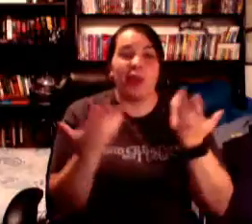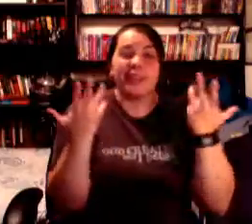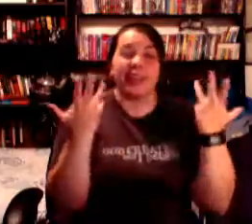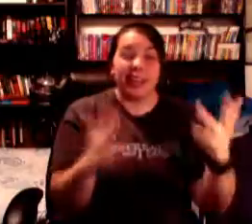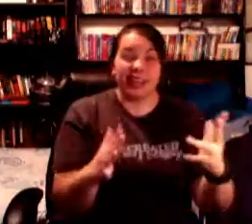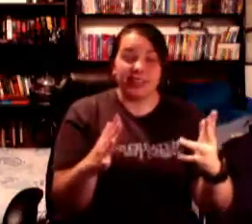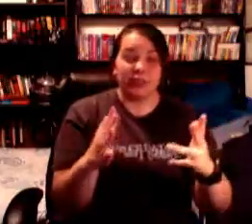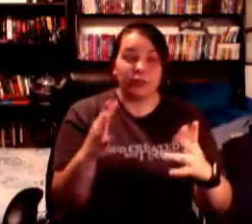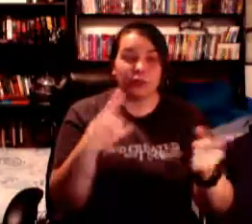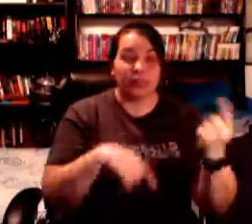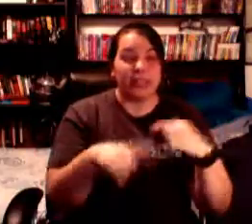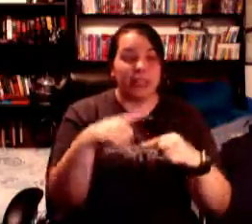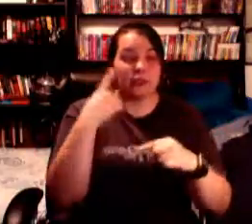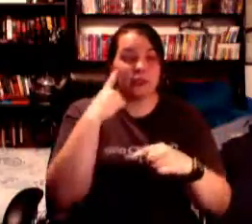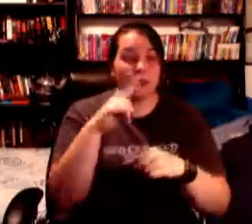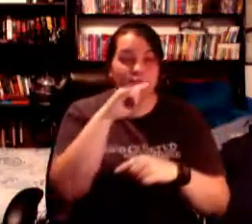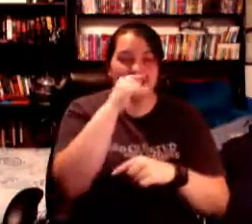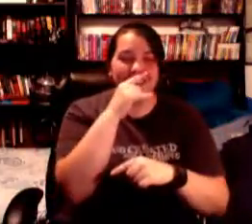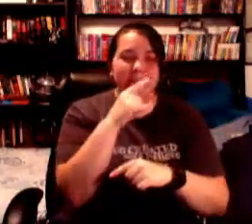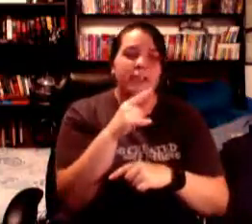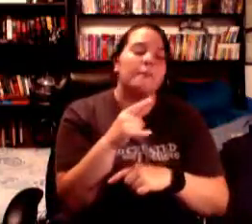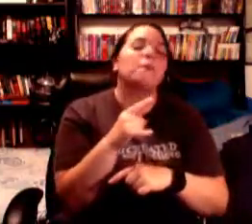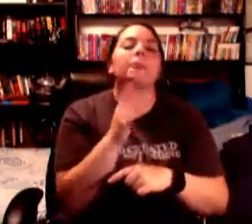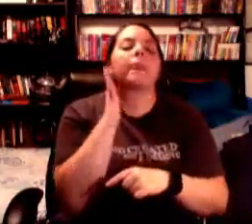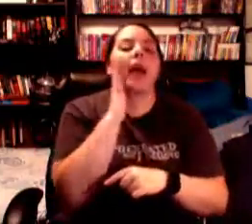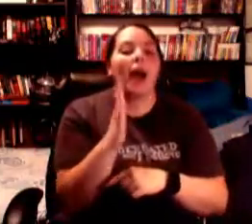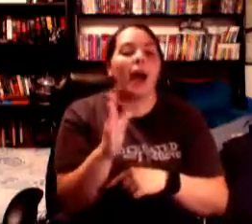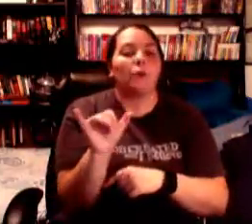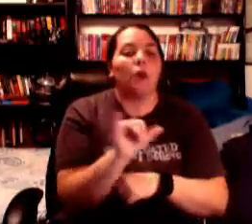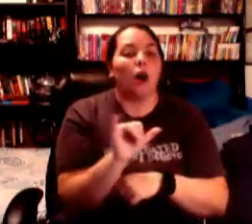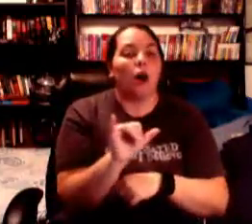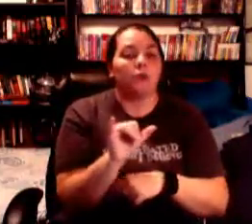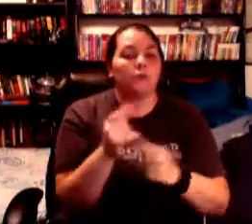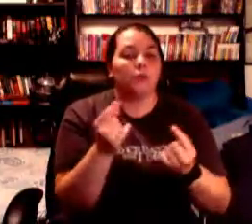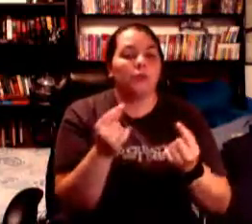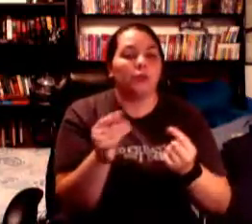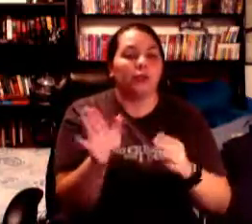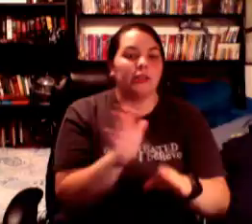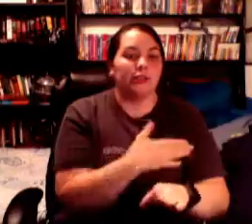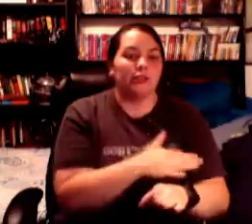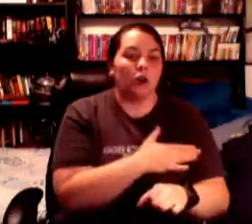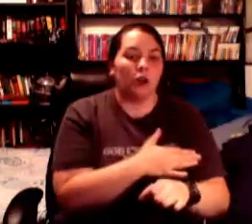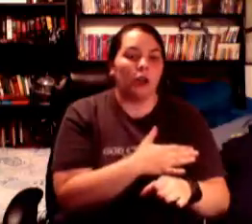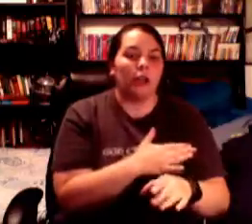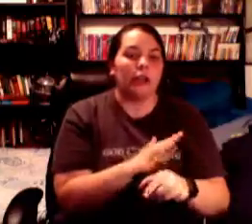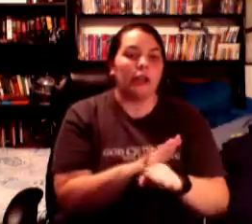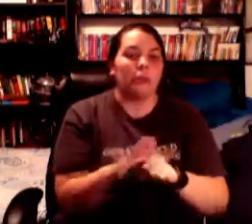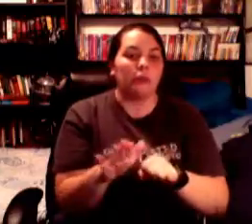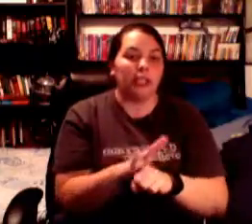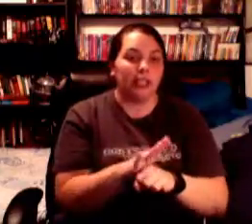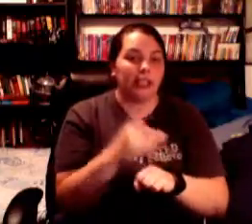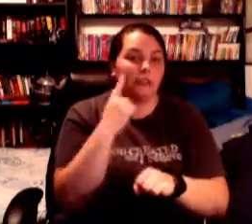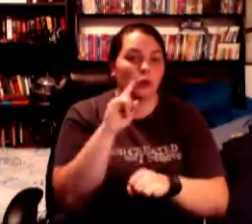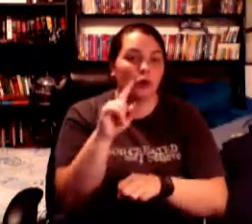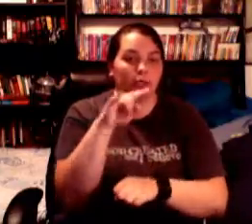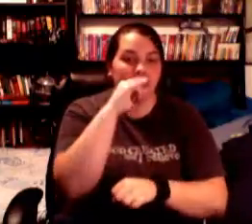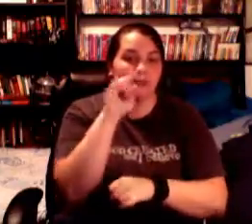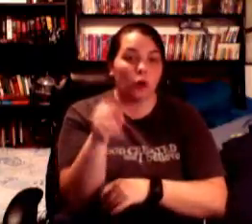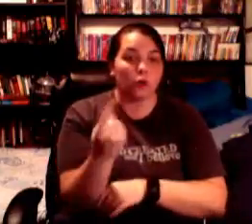that's it for the signs for the kids. I will also be doing the song completely for the kids